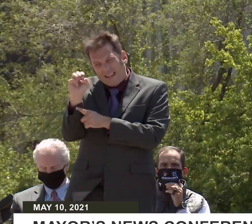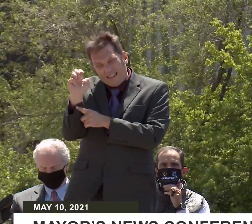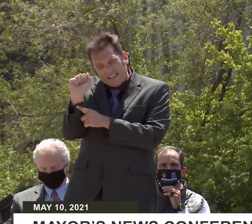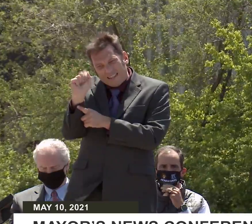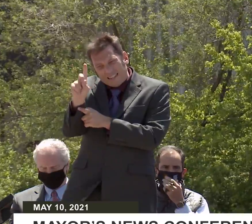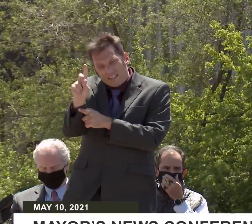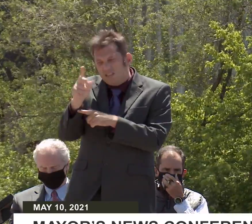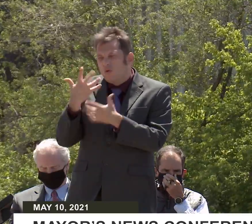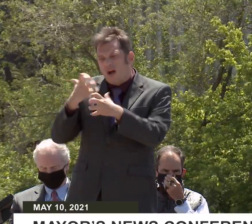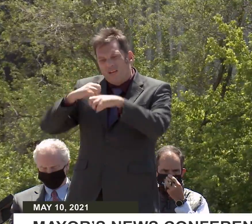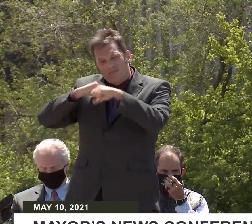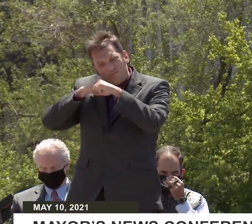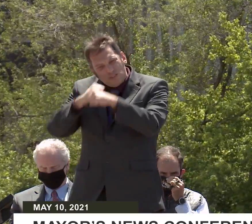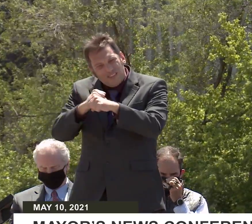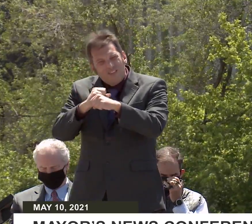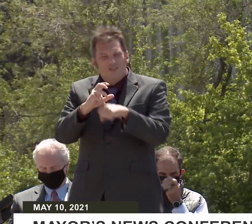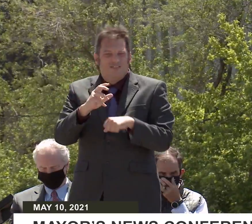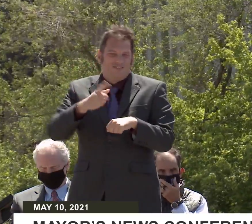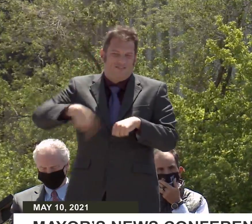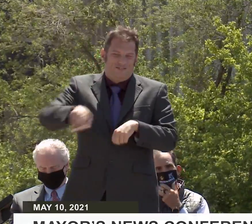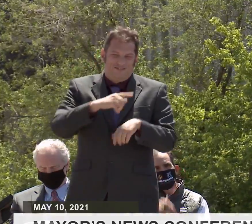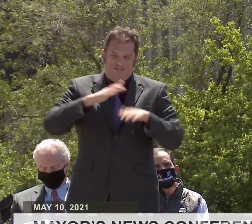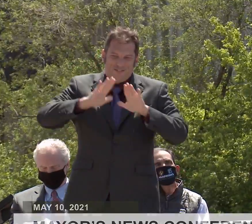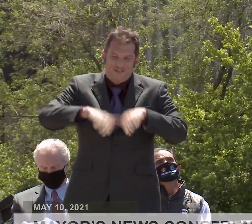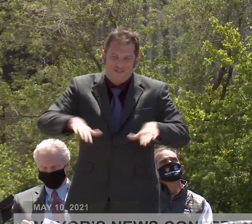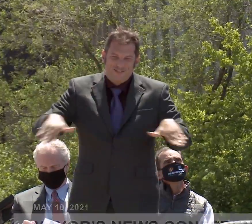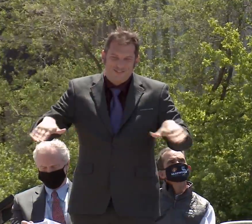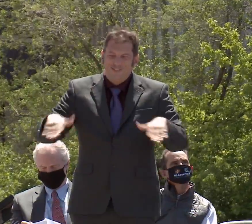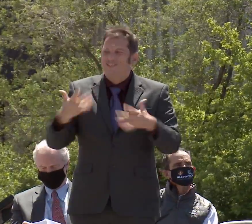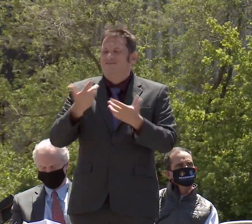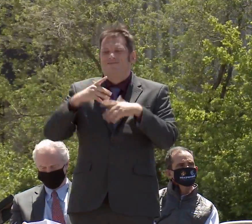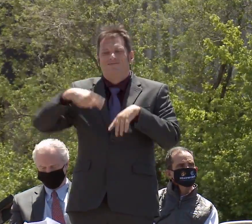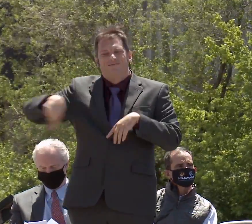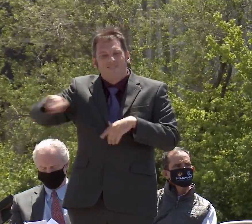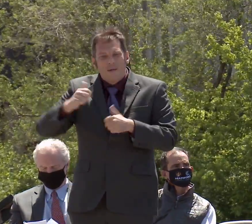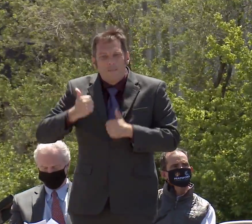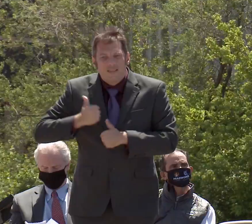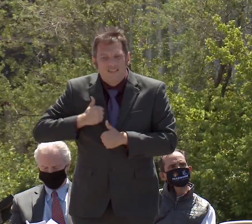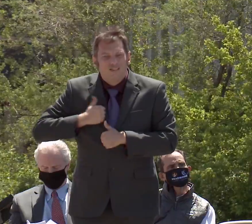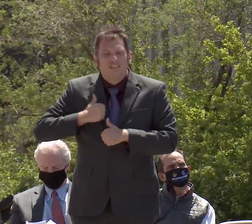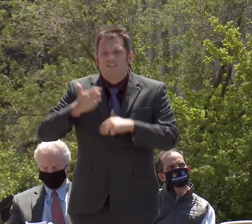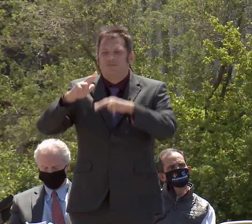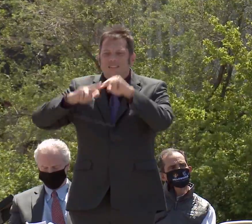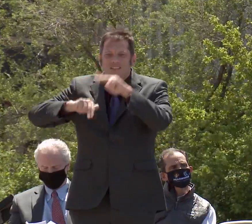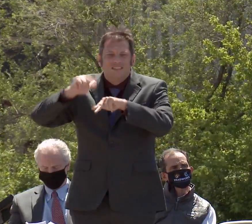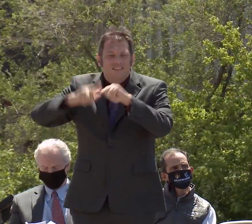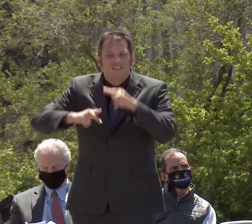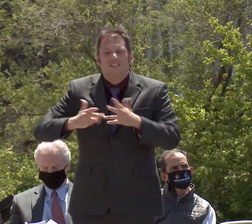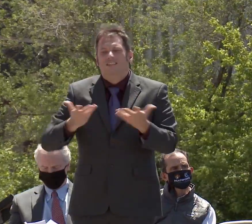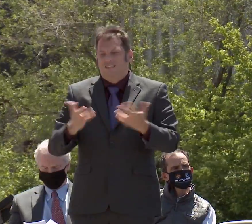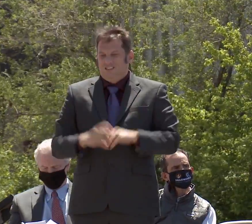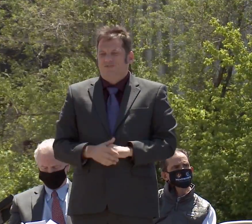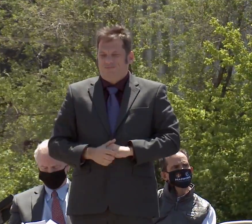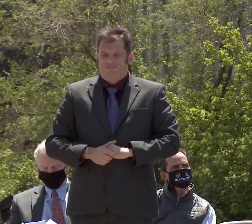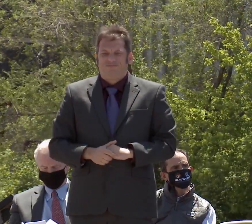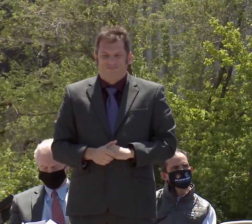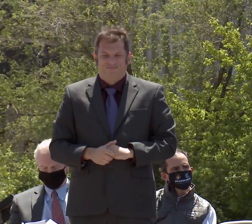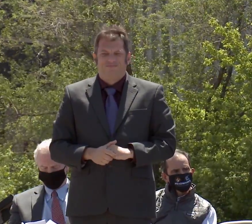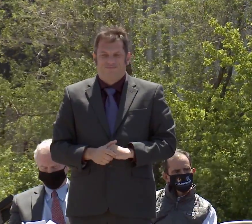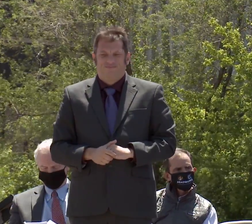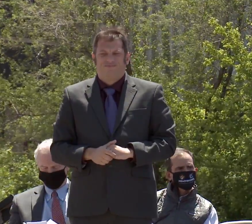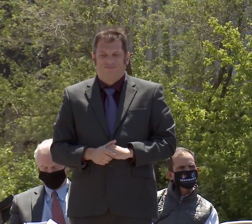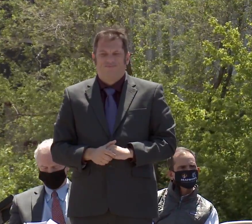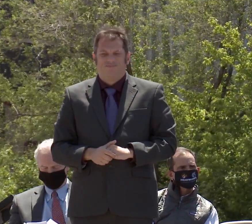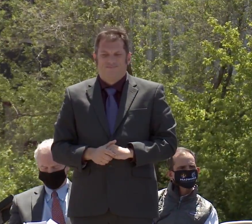the aftermath of particularly on our military facilities. And I can tell you, as the chair of the subcommittee on